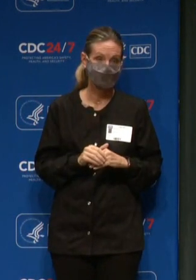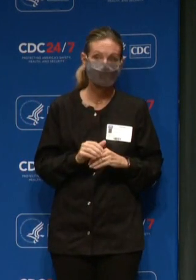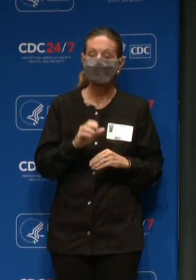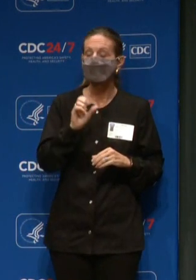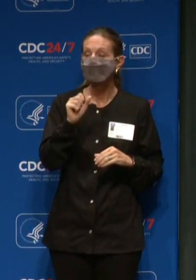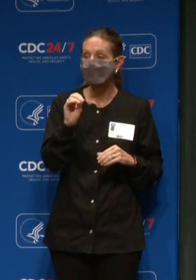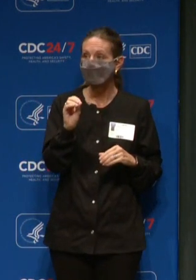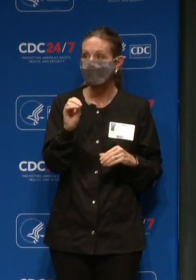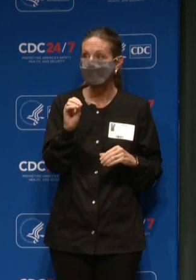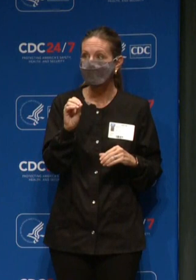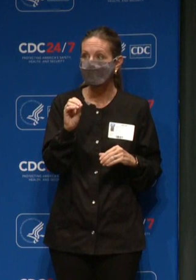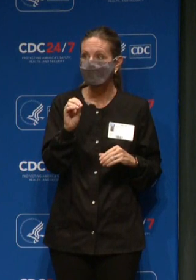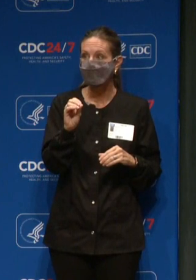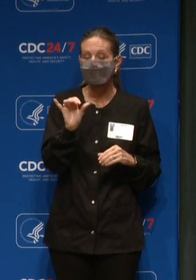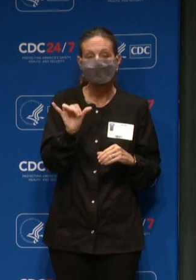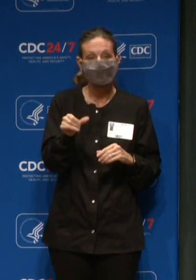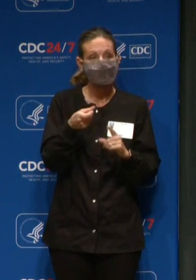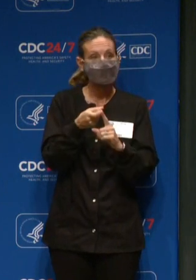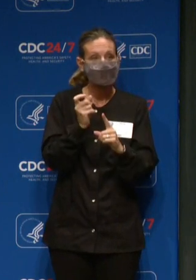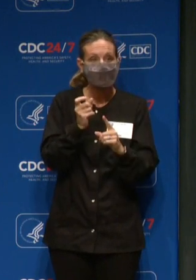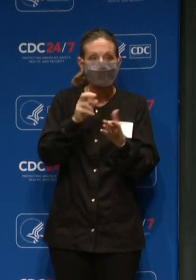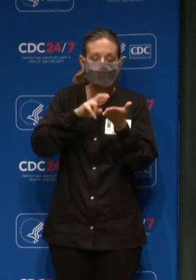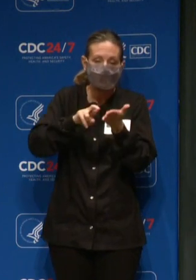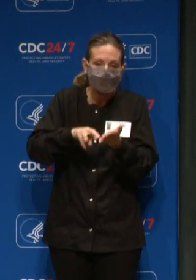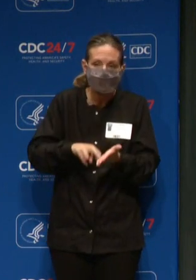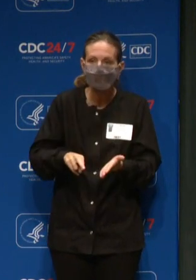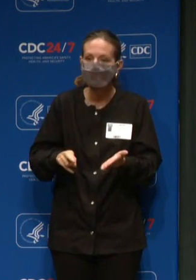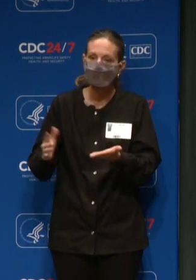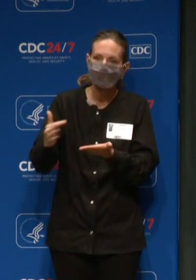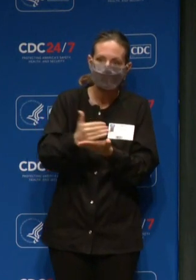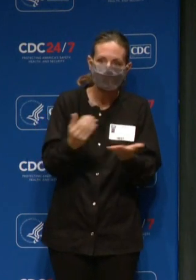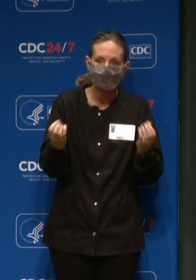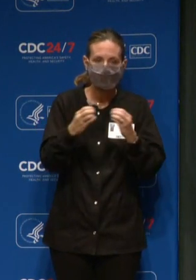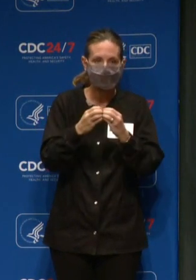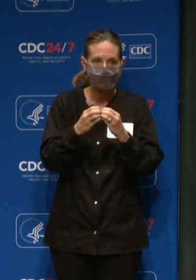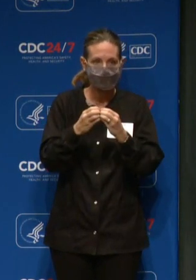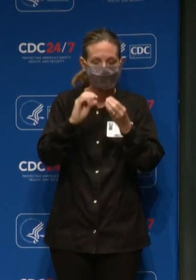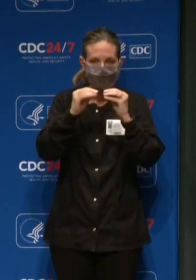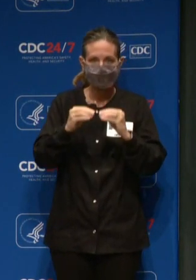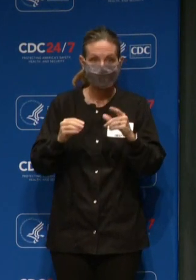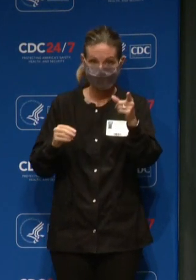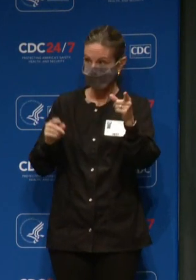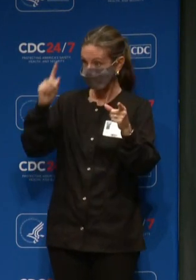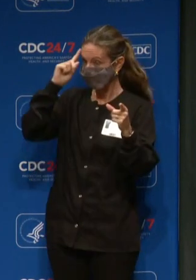an area of research where we're gathering that data now.